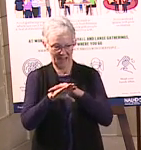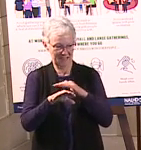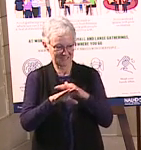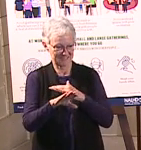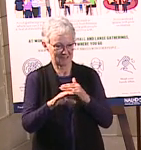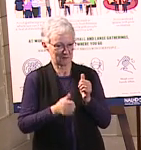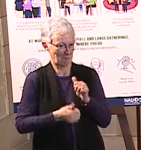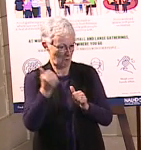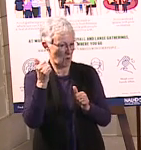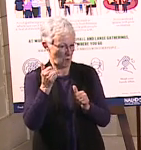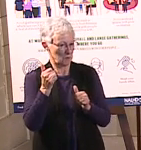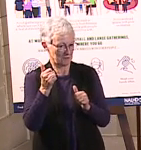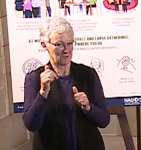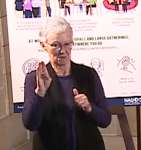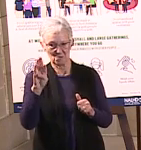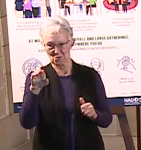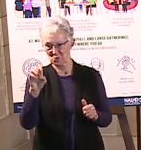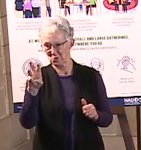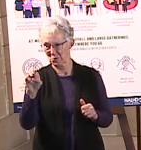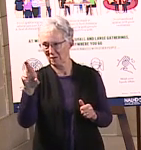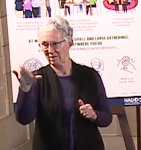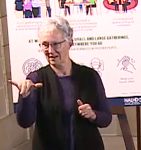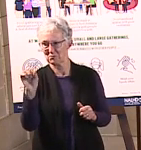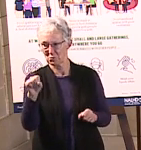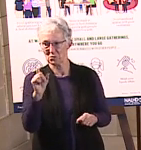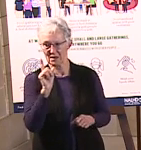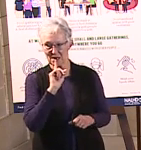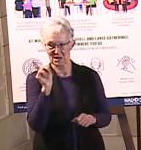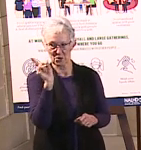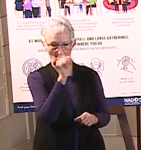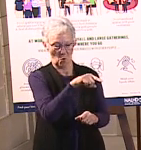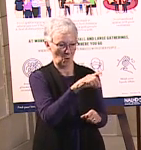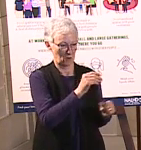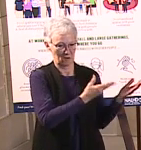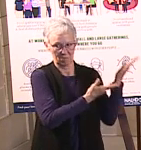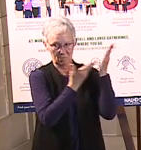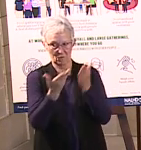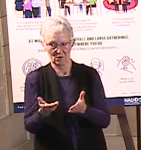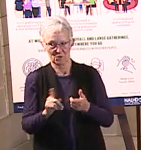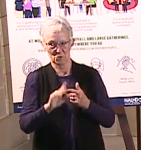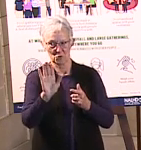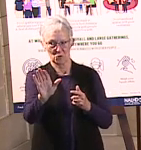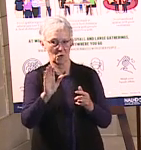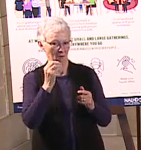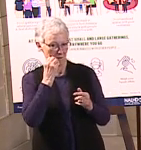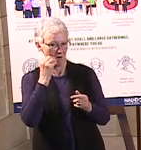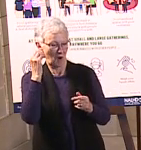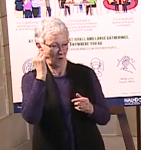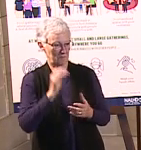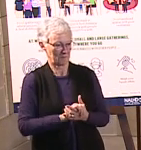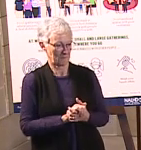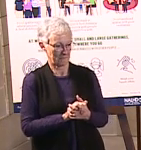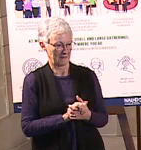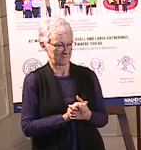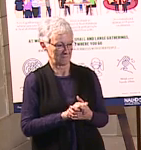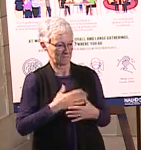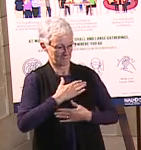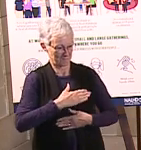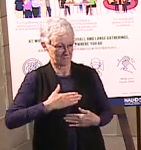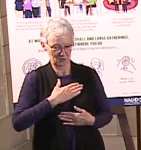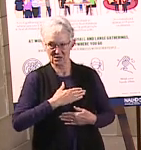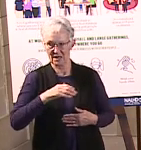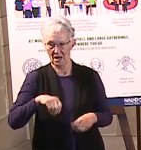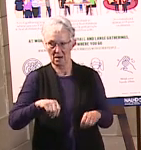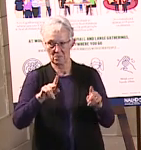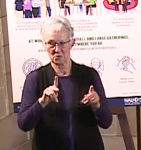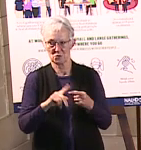places. Options to order, again, like I said, and have a service bring it to your door for you. All right. Again, greatly appreciate the opportunity to speak